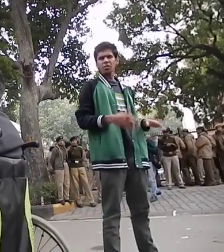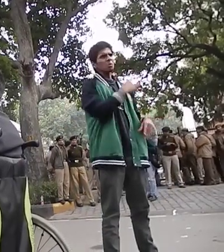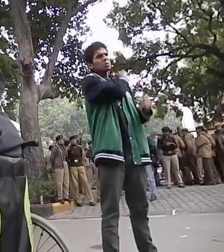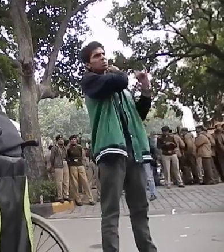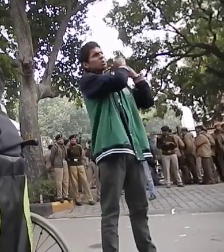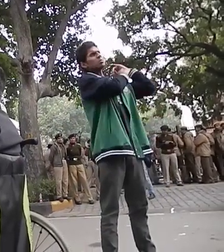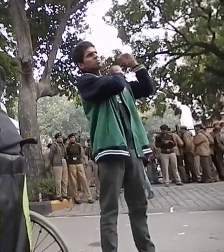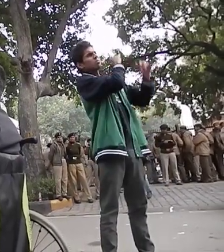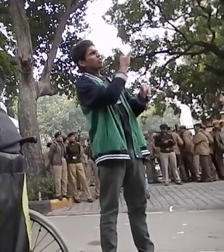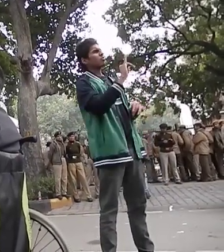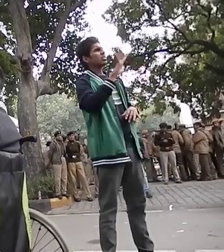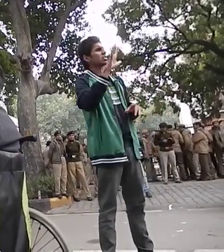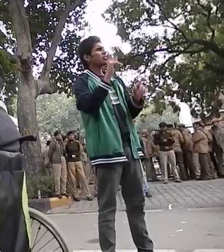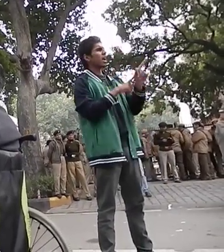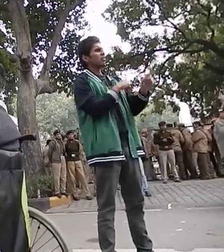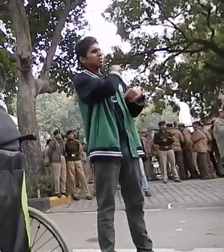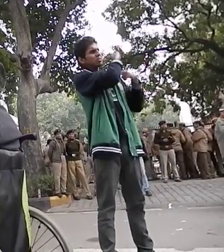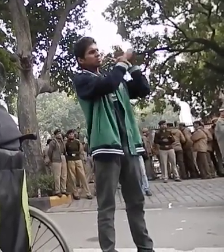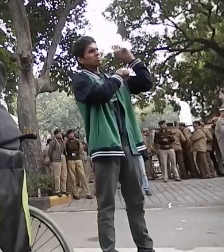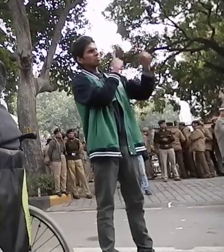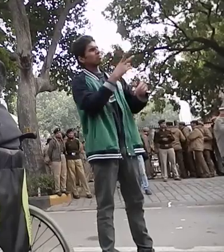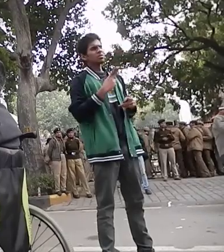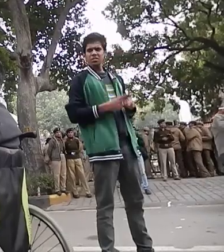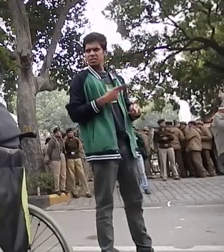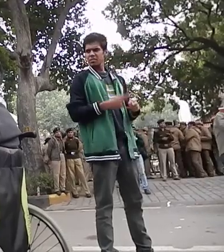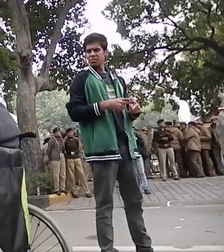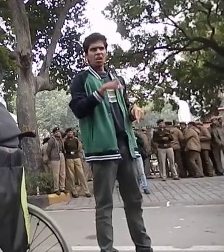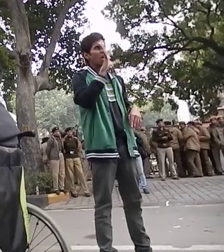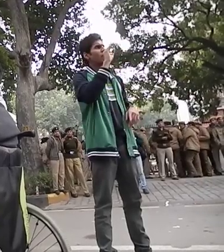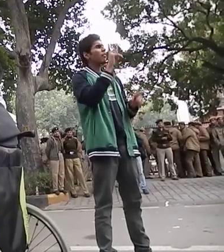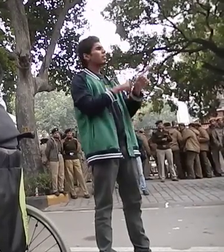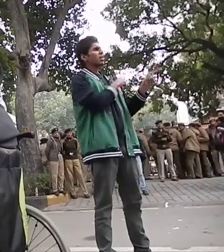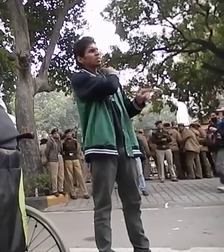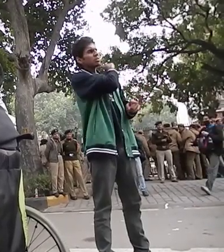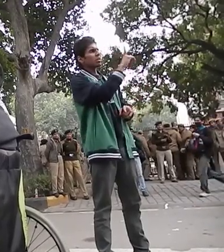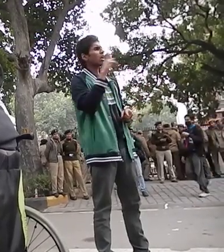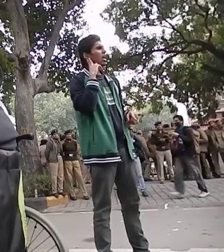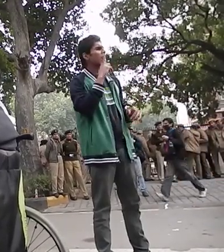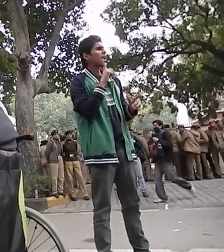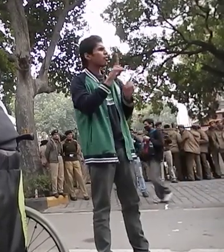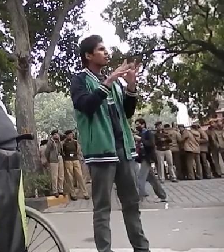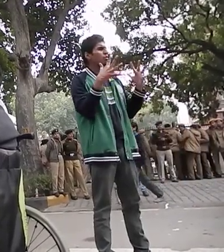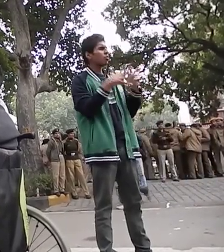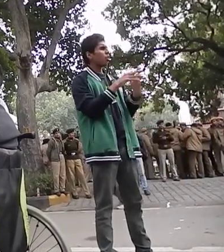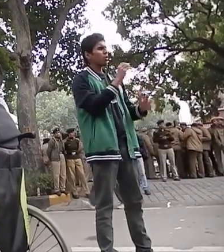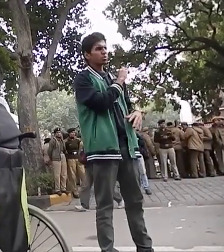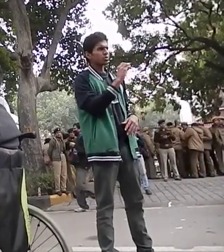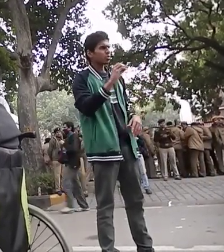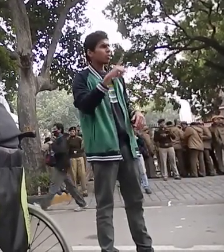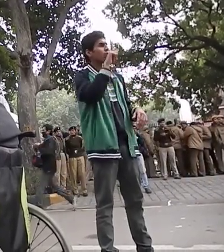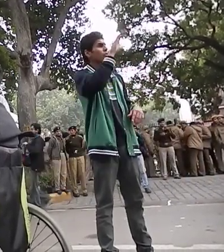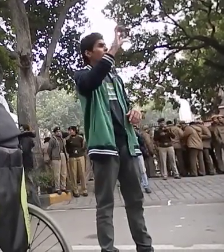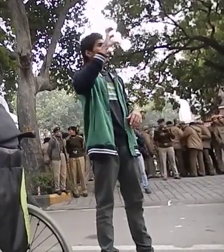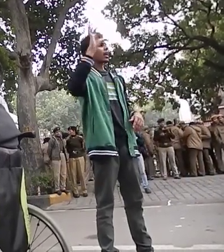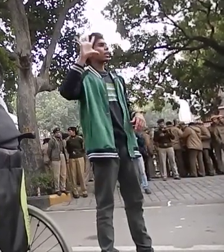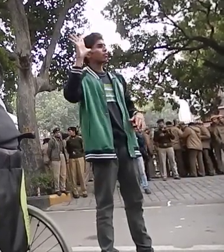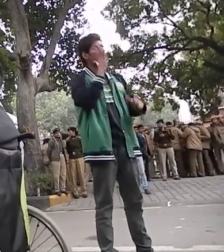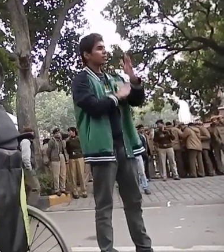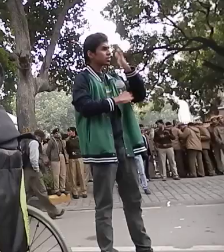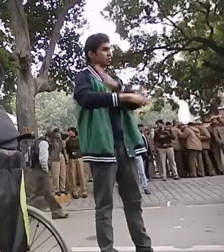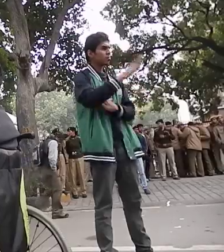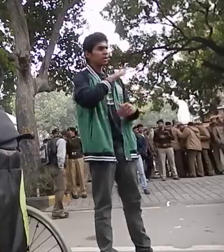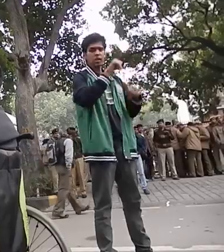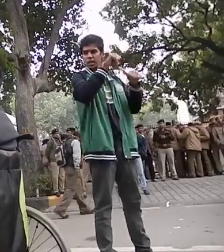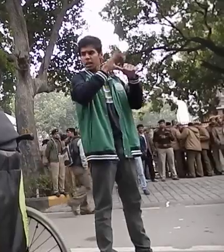possible. For the first 50 years, we did not have any law in this country. It was in 1995 that we got the Disability Act of